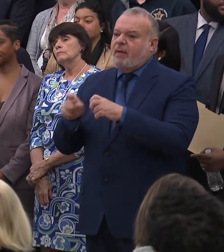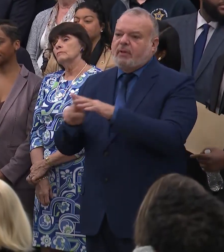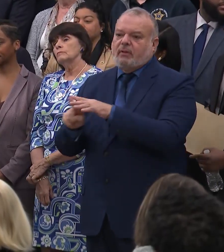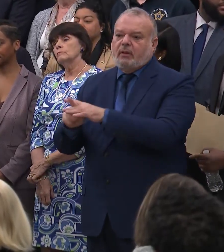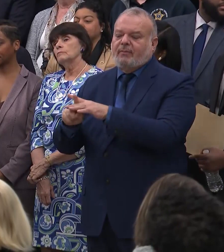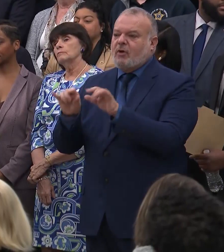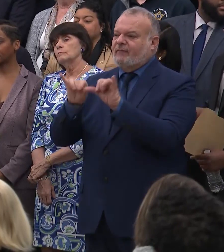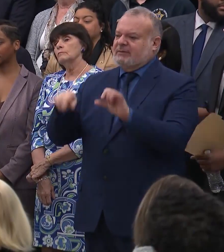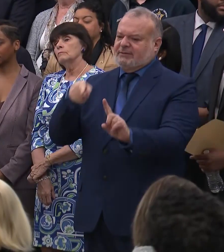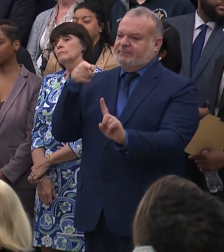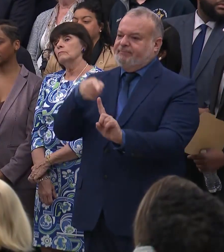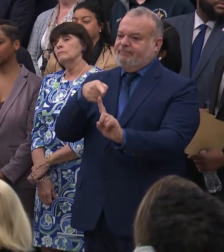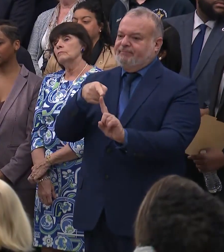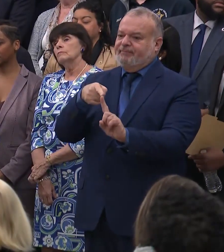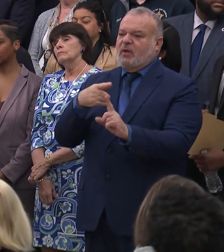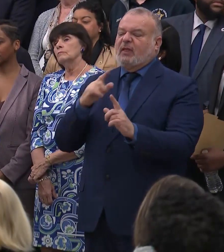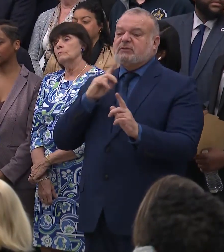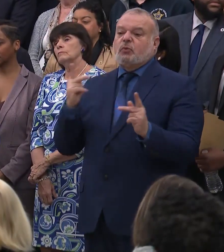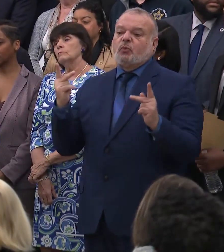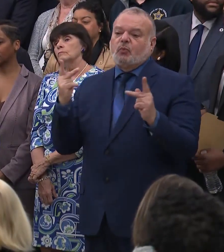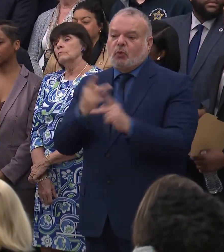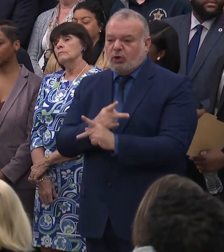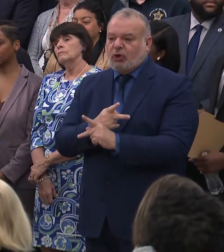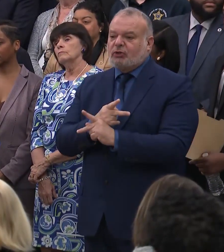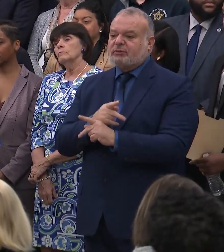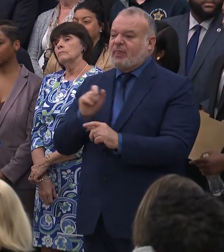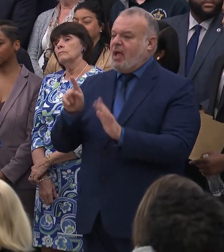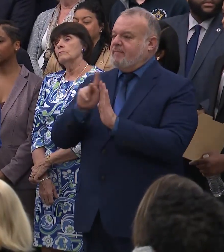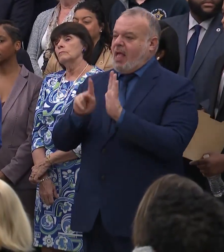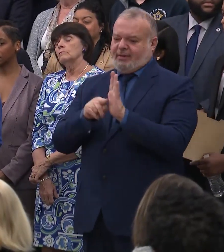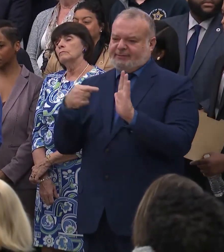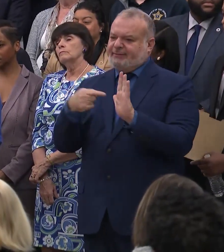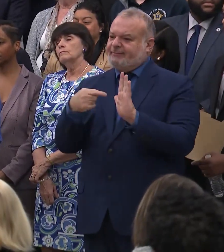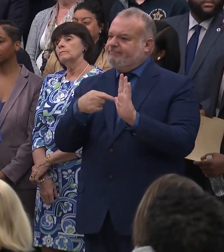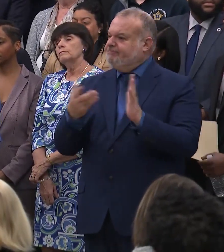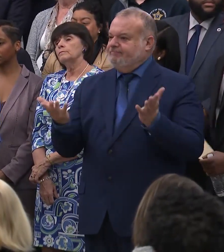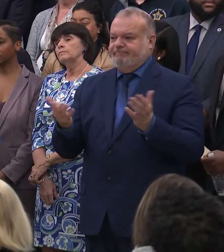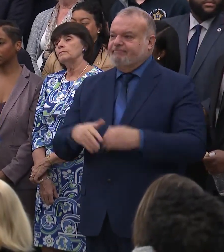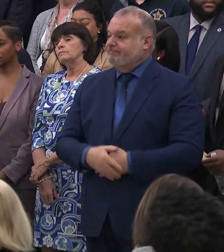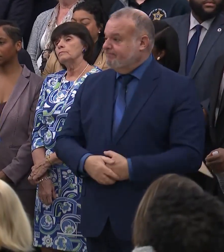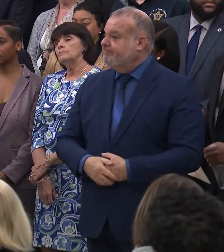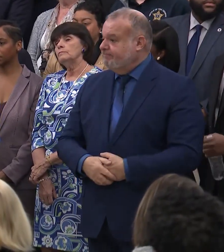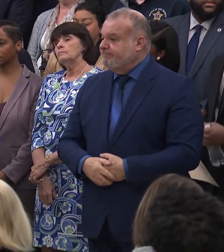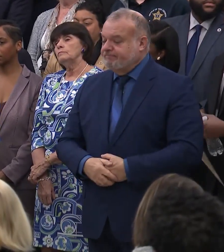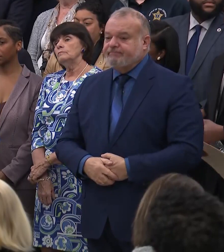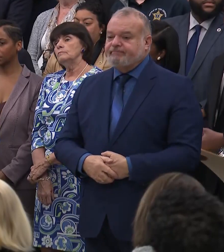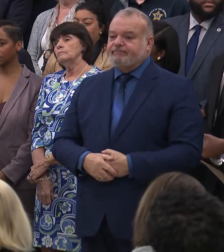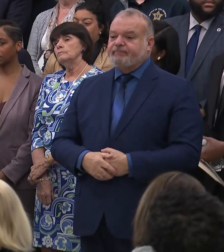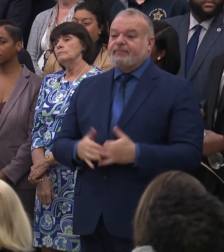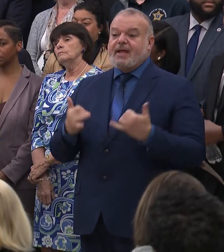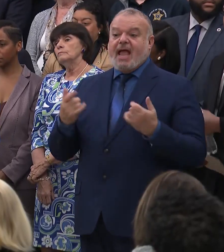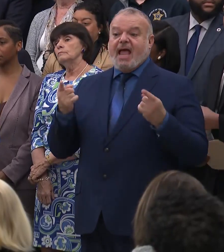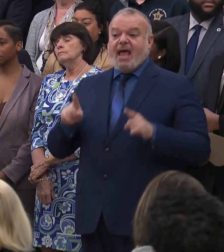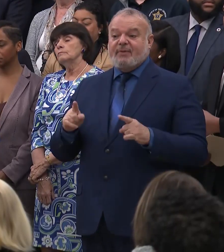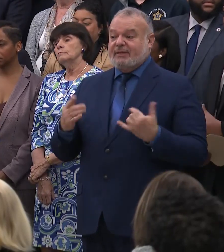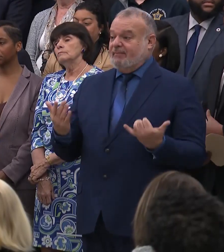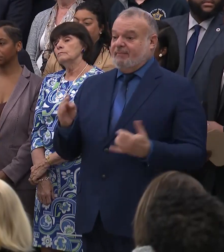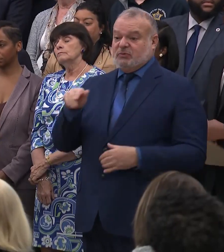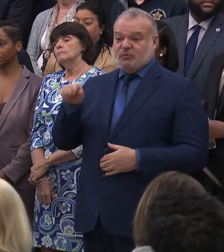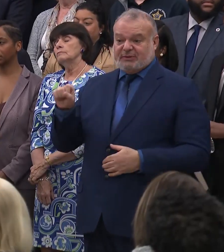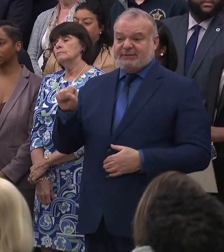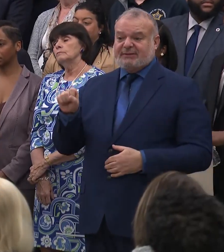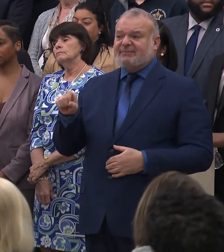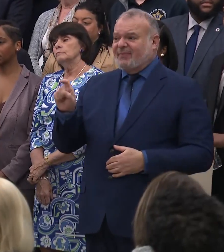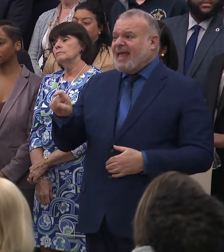disproportionately impacted by these policies historically, and it's happened right here in Massachusetts as